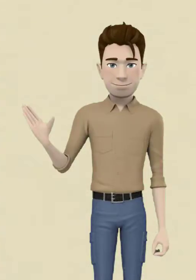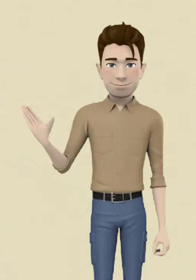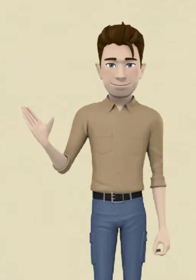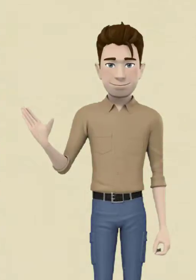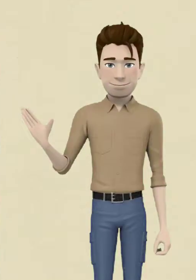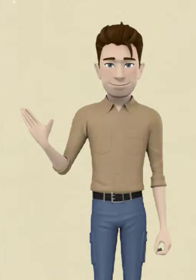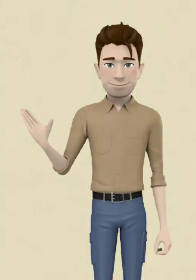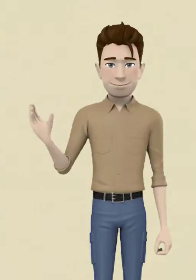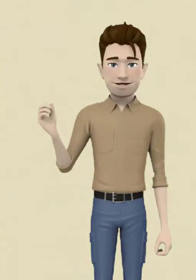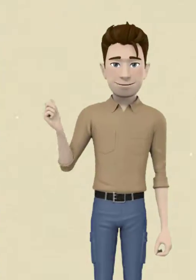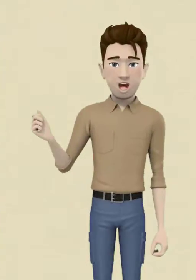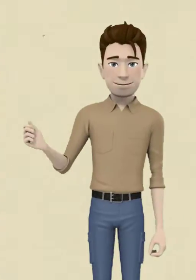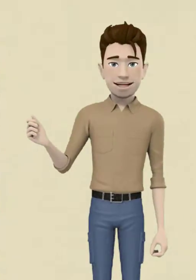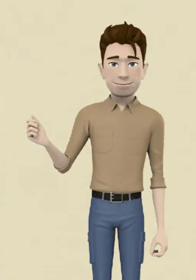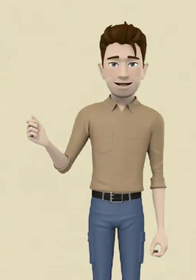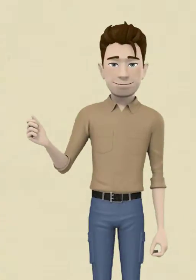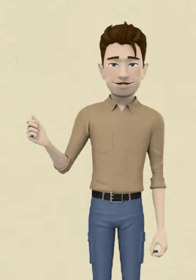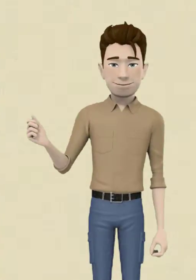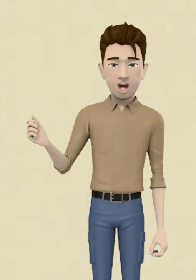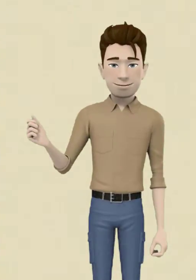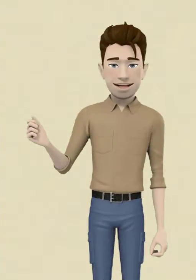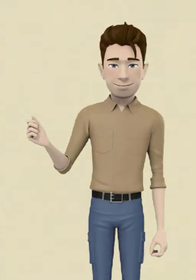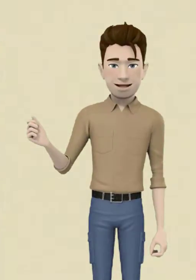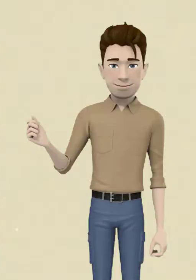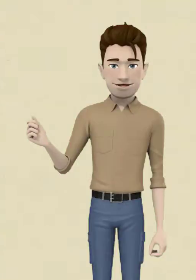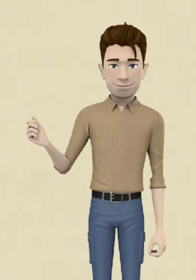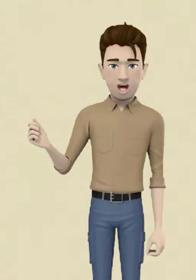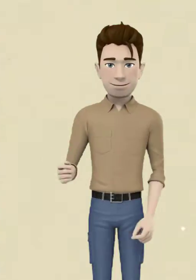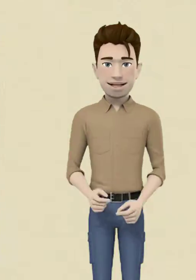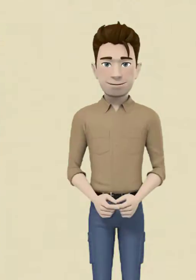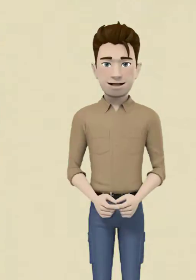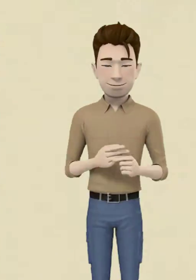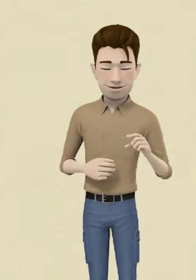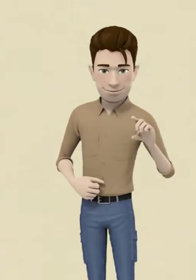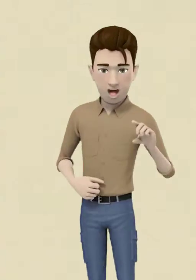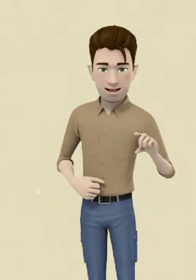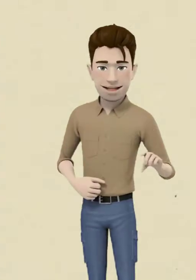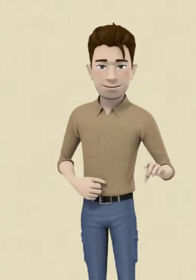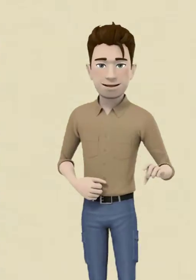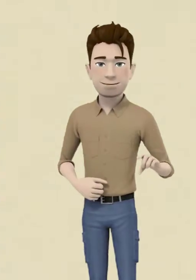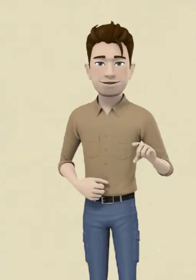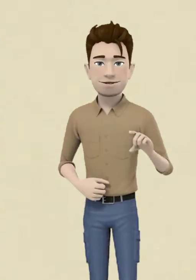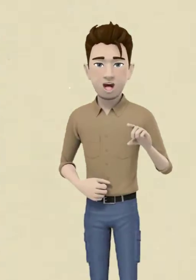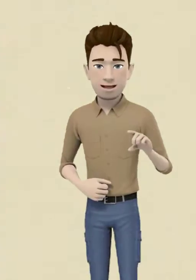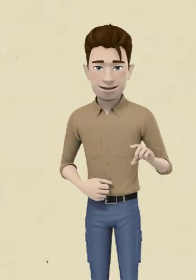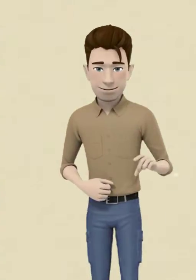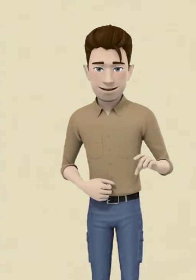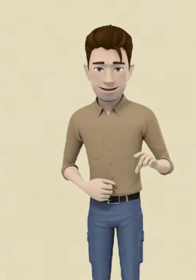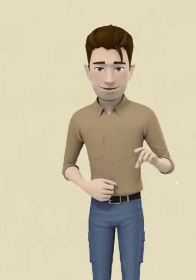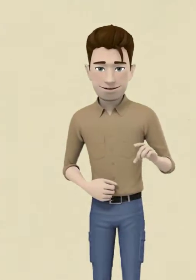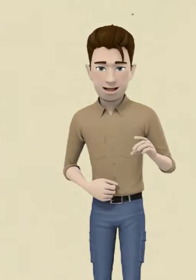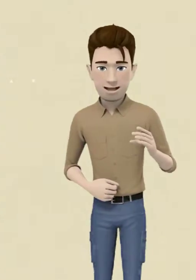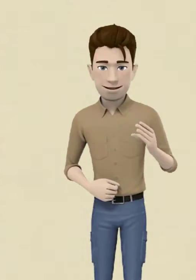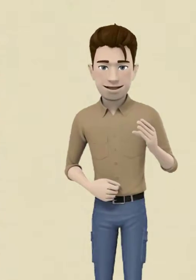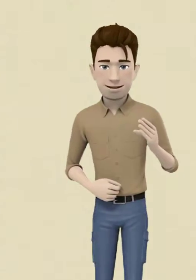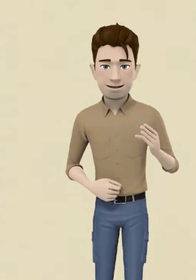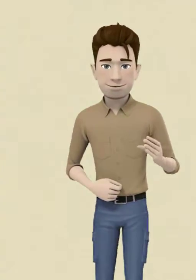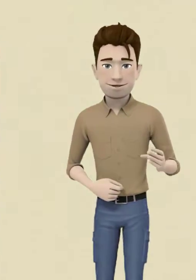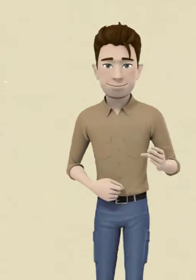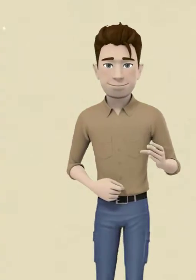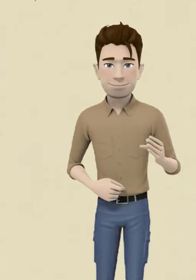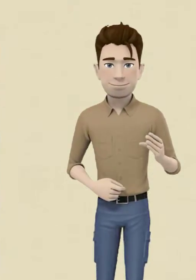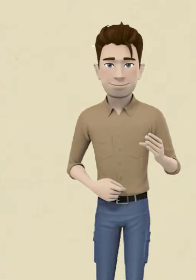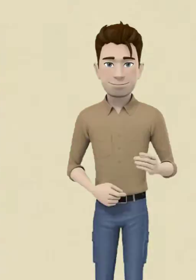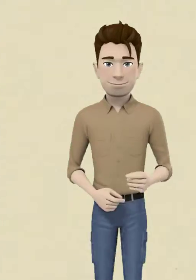foreign city, we might grow reluctant to ask anyone to guide us to the nice bars because they might think us an ignorant, pitiable,